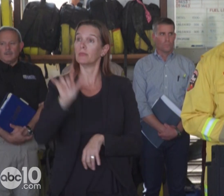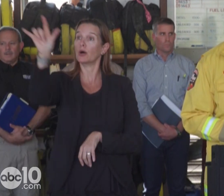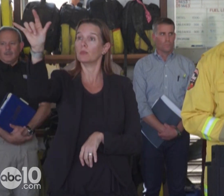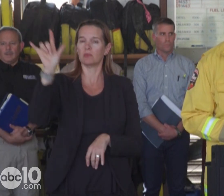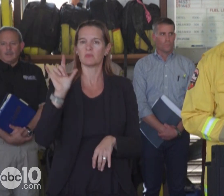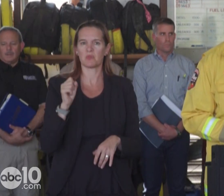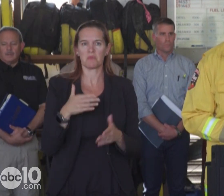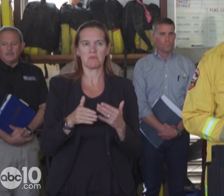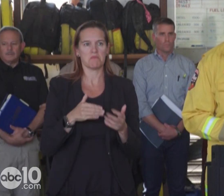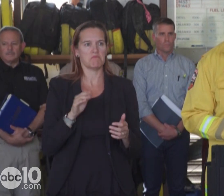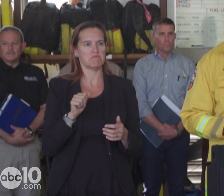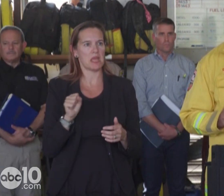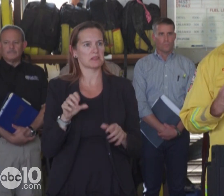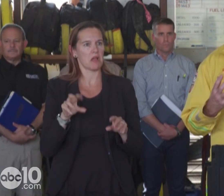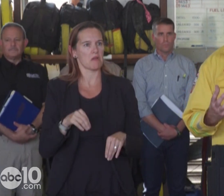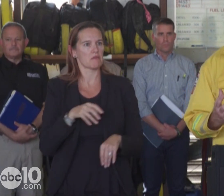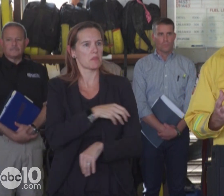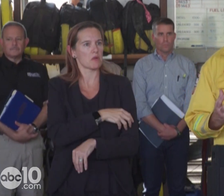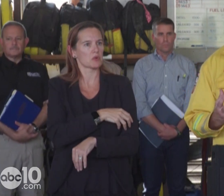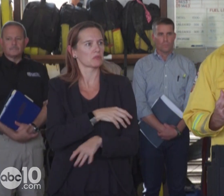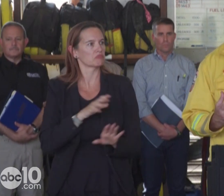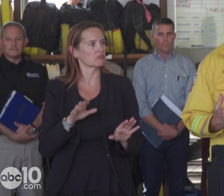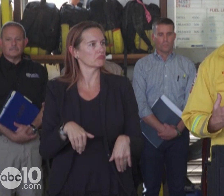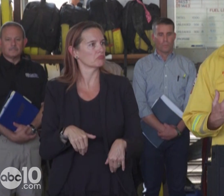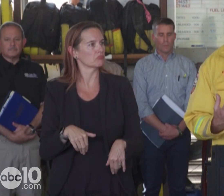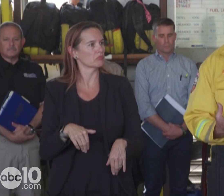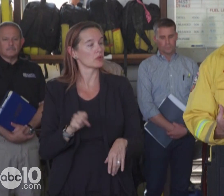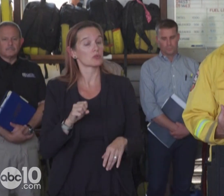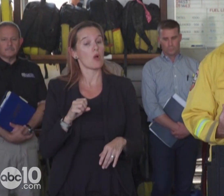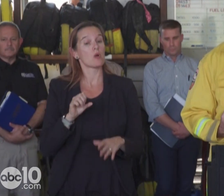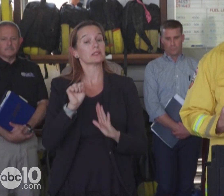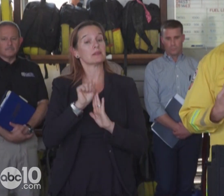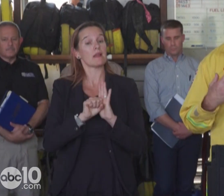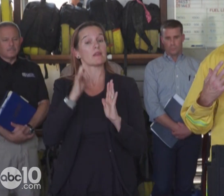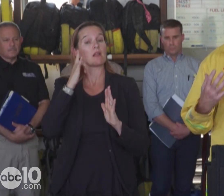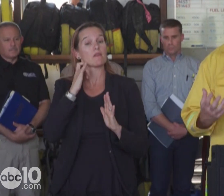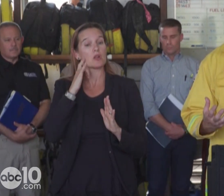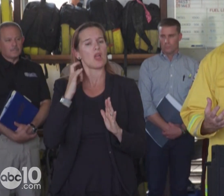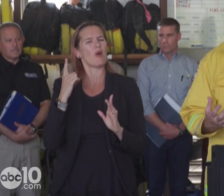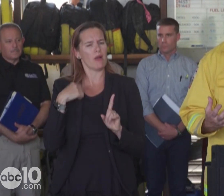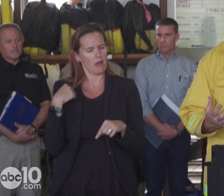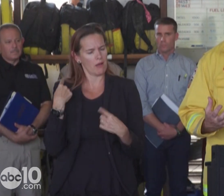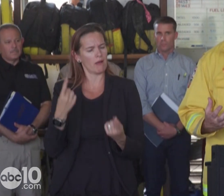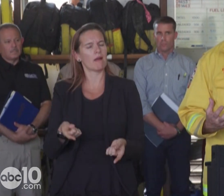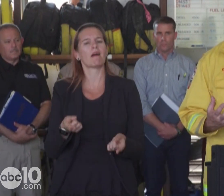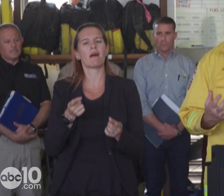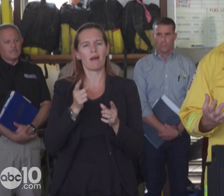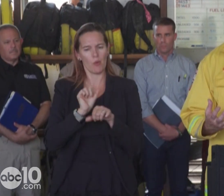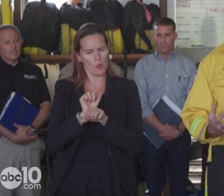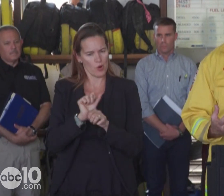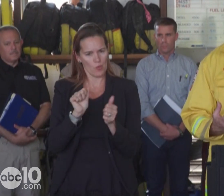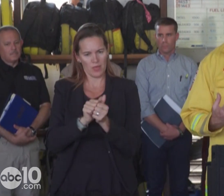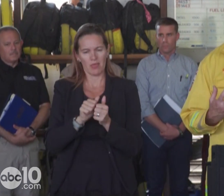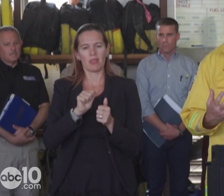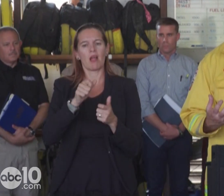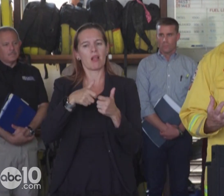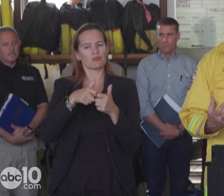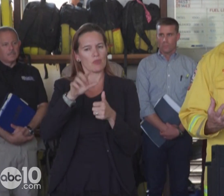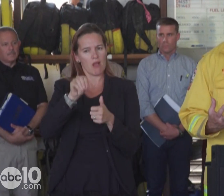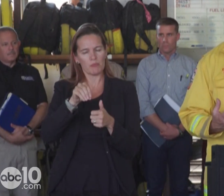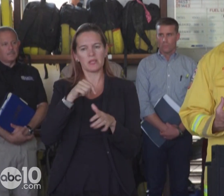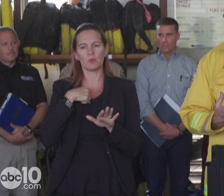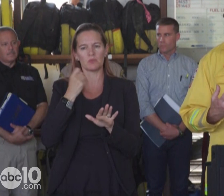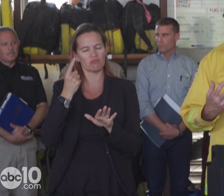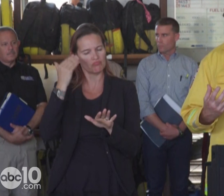base is out of power. So these are things that the state has leaned forward. We've been working with the utilities, understanding that this was